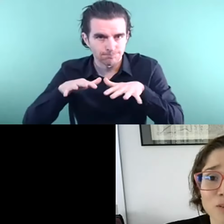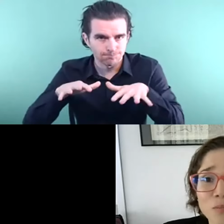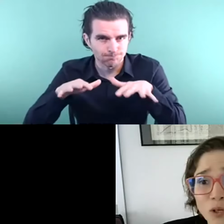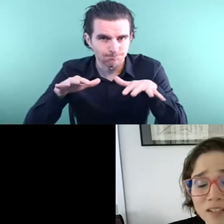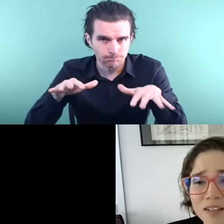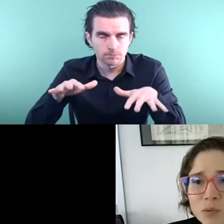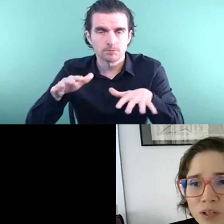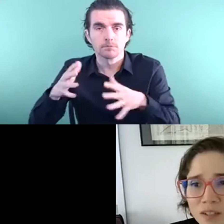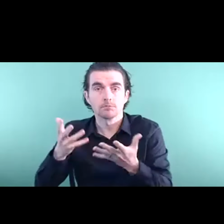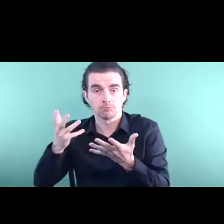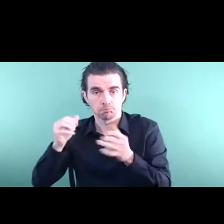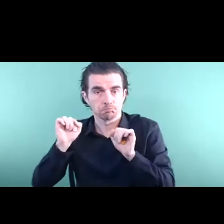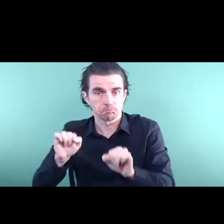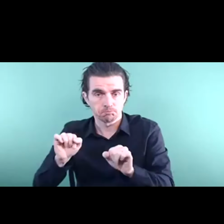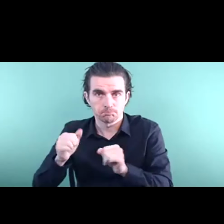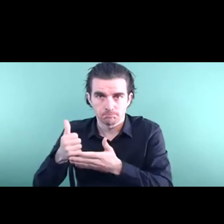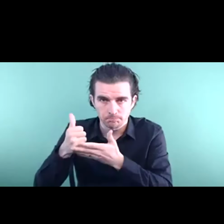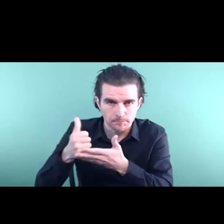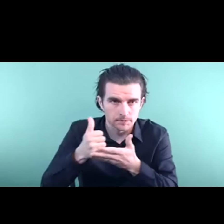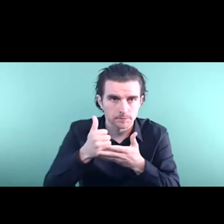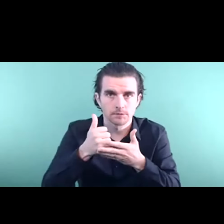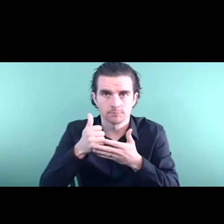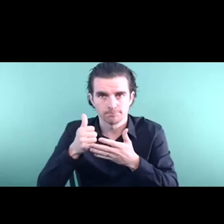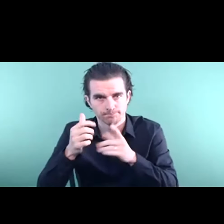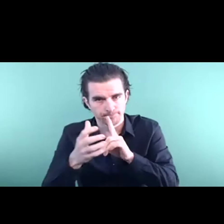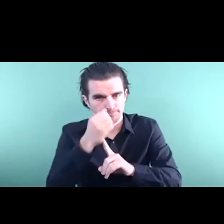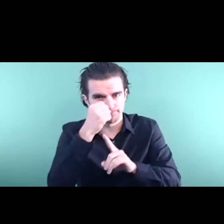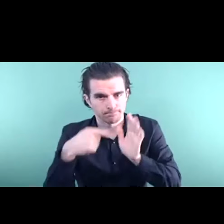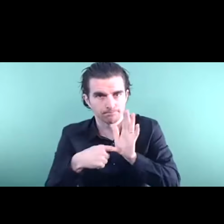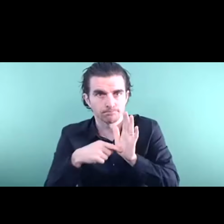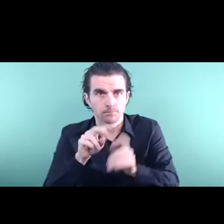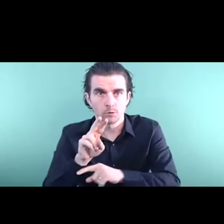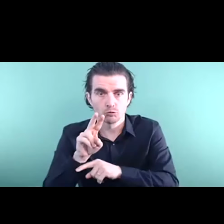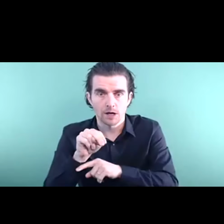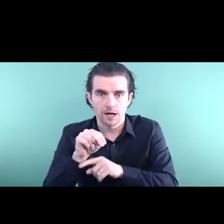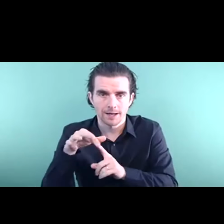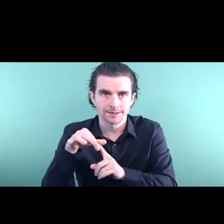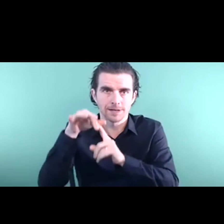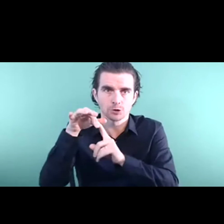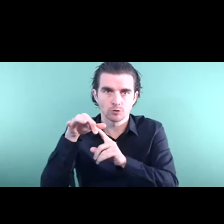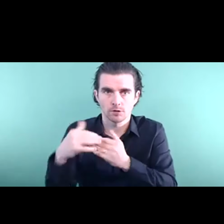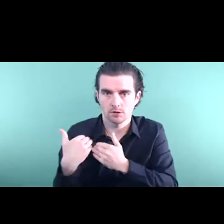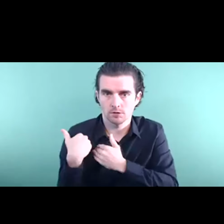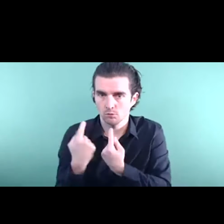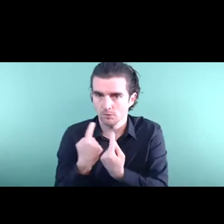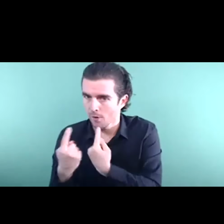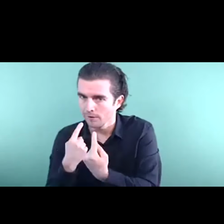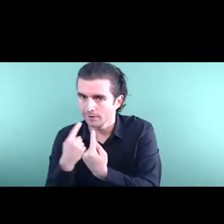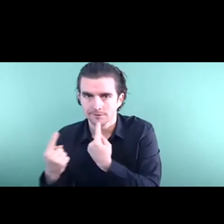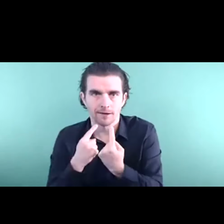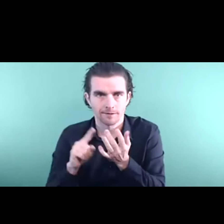Well, good morning, everyone. And first of all, thank you very much for inviting me to this important reflection, a reflection that I